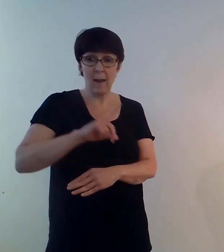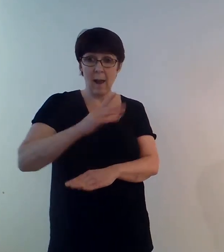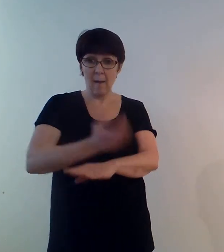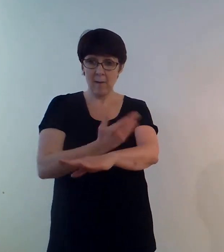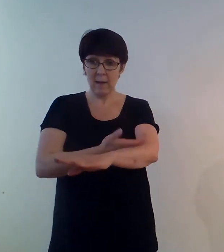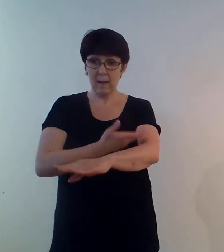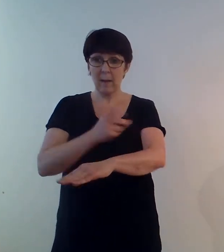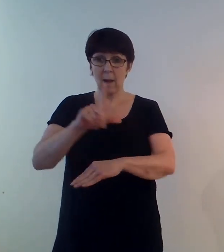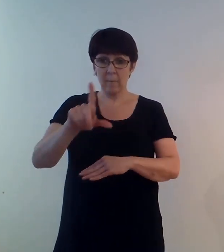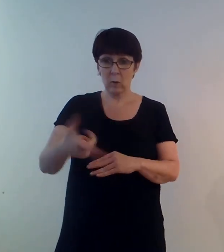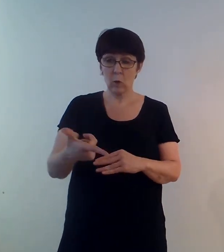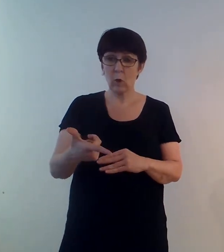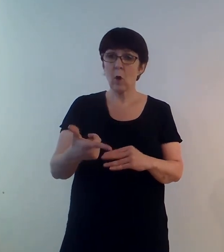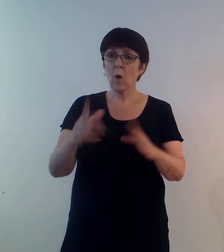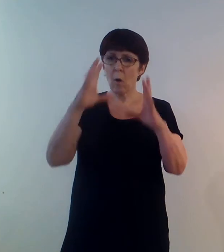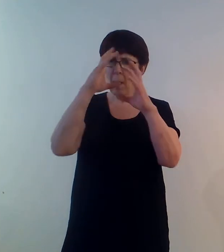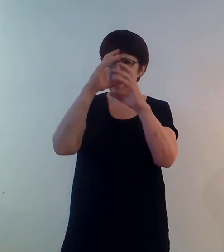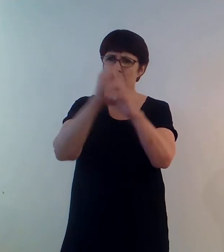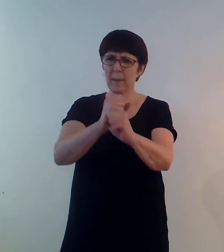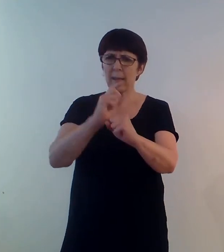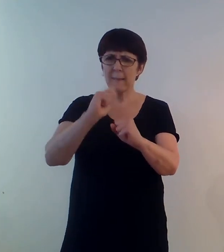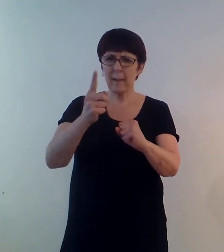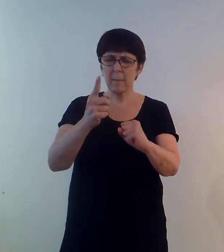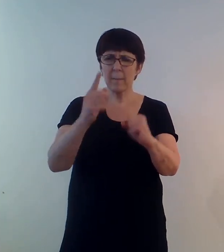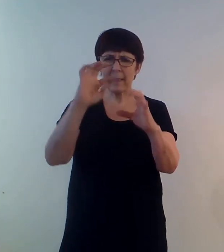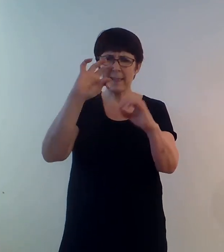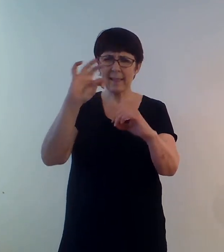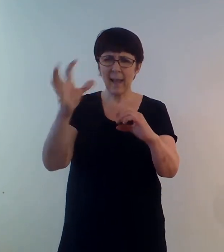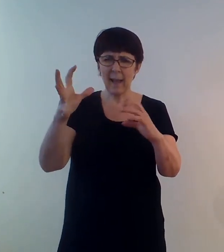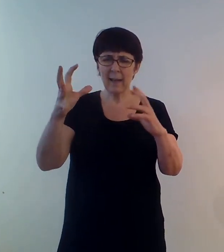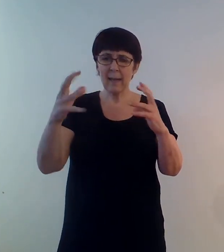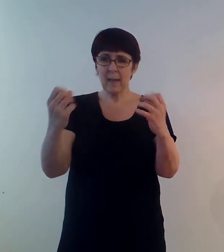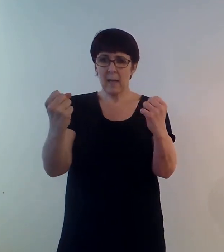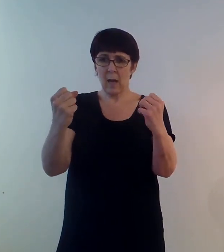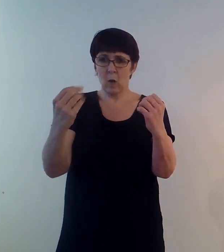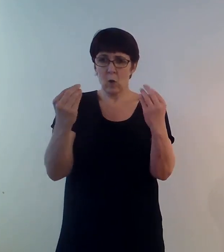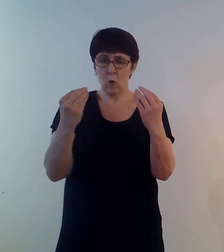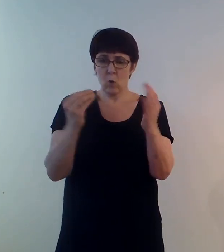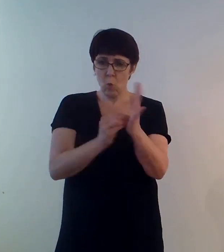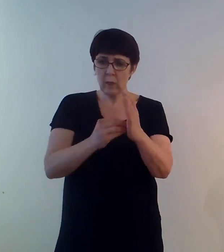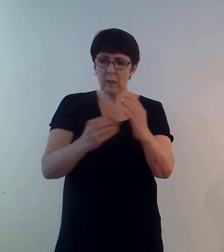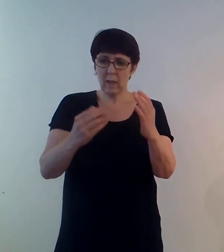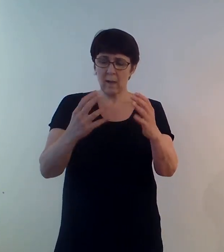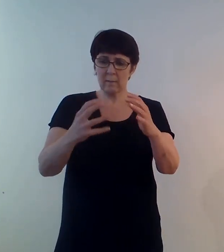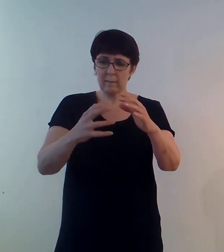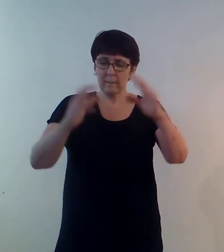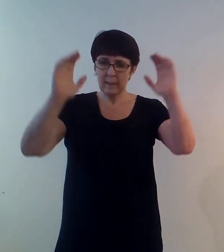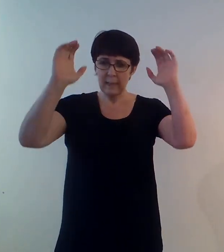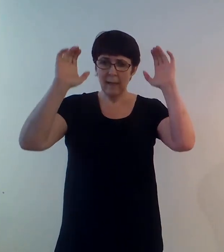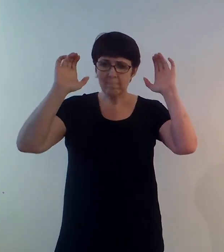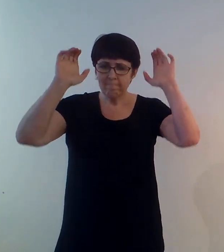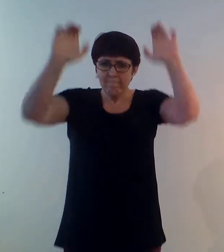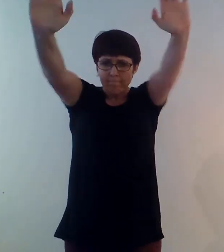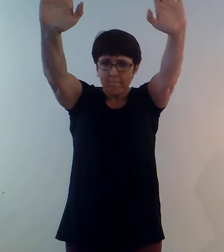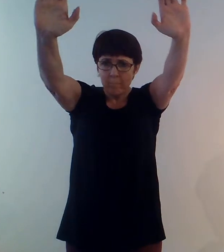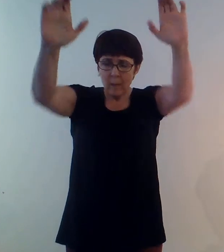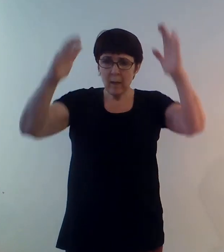the technique. So again, hiding those ears, activating the core, squeeze your abs the whole time. Ready? 45 seconds again.